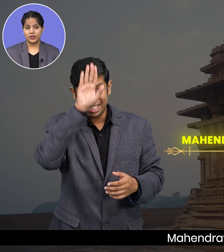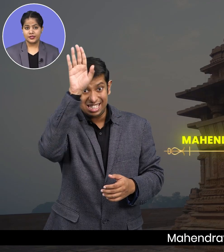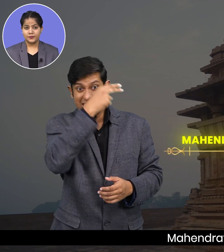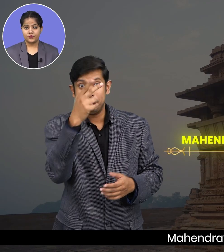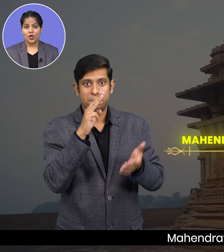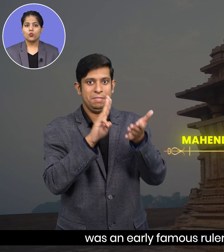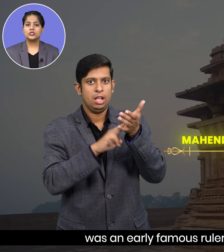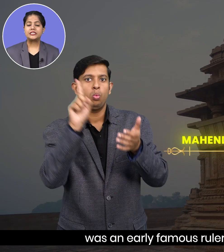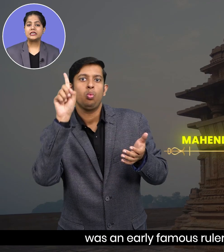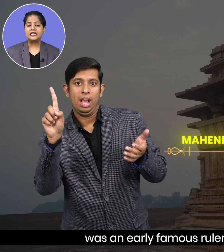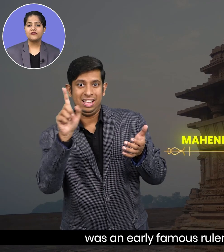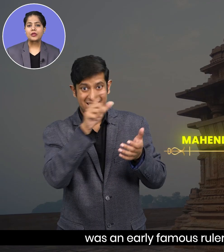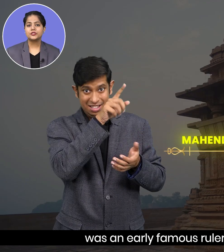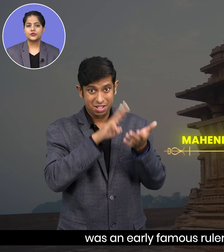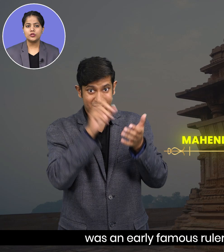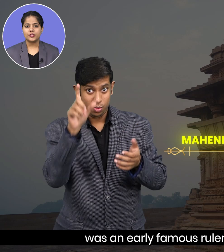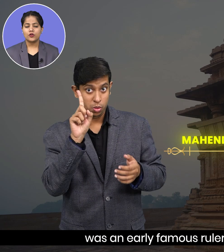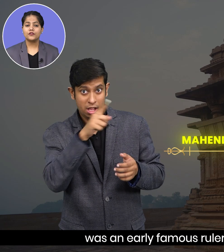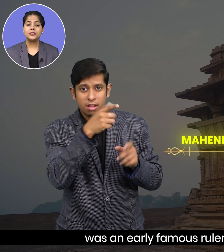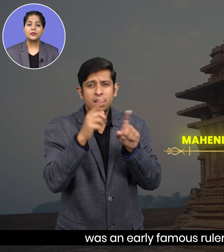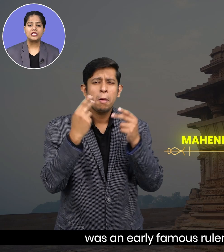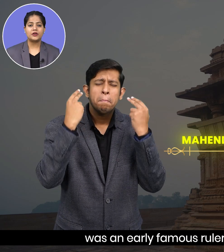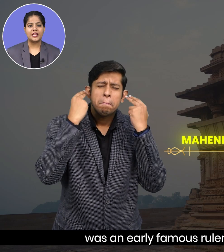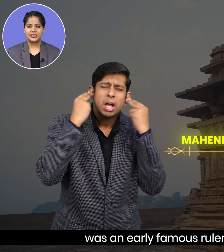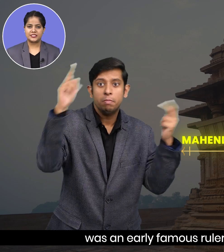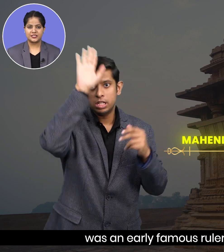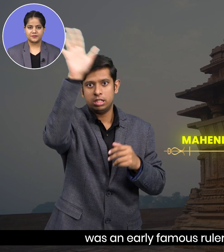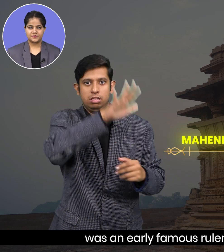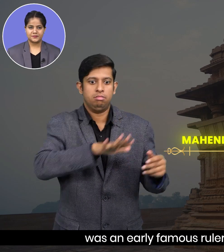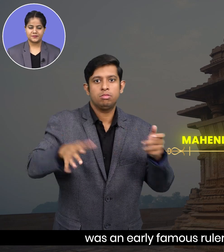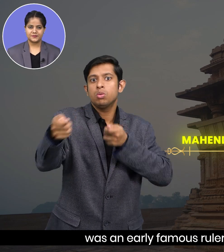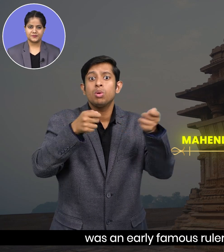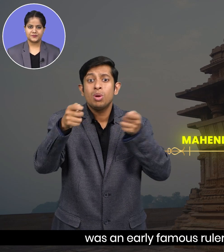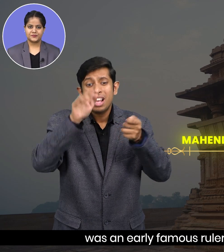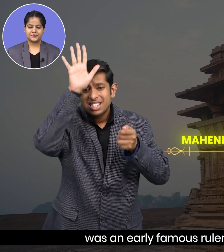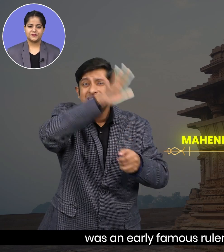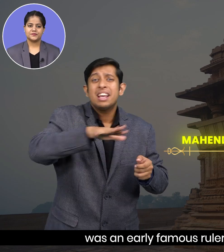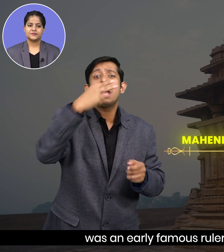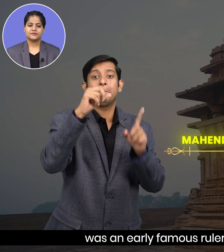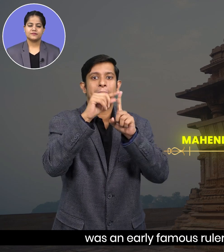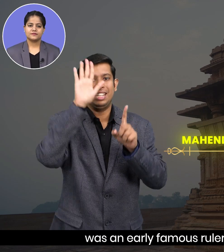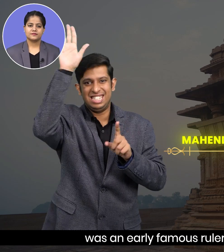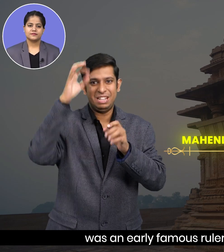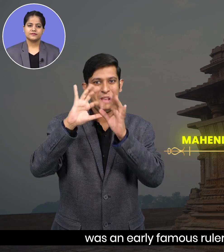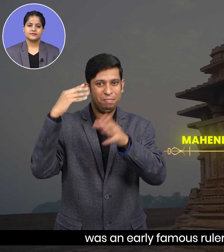Mahendravaram I was an early famous ruler of the Pallava dynasty.